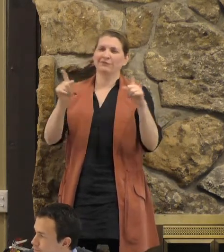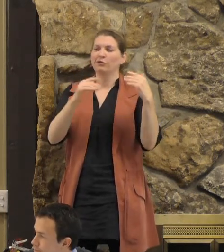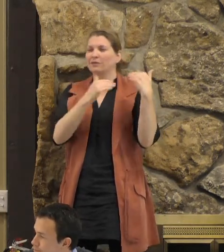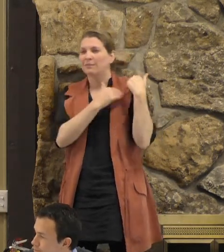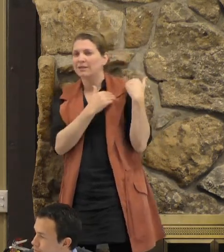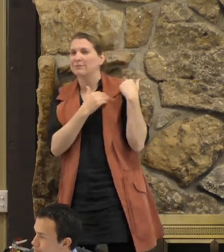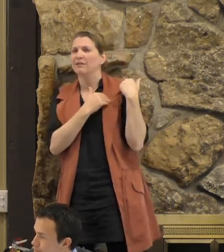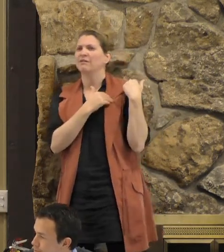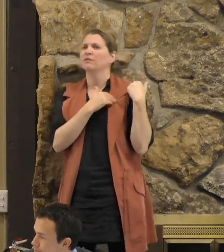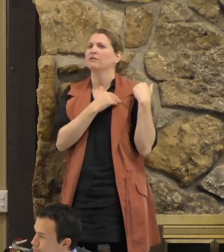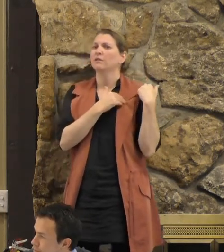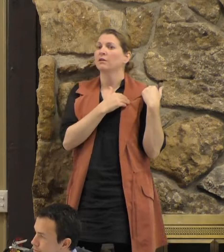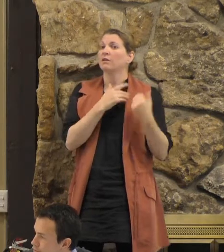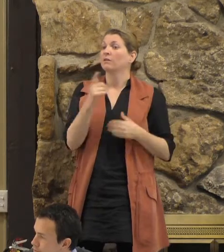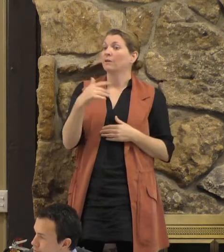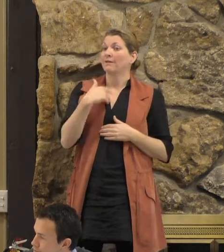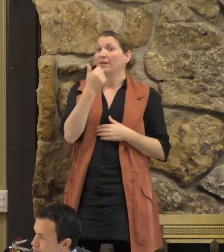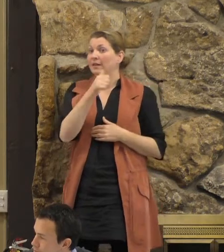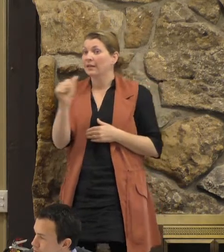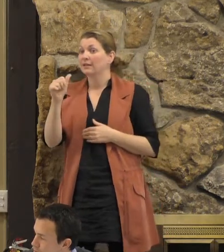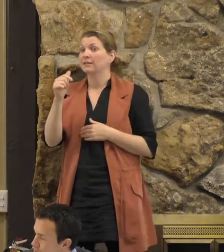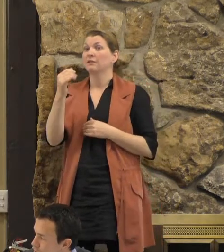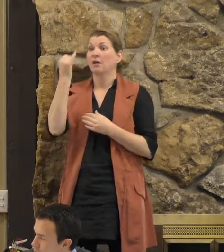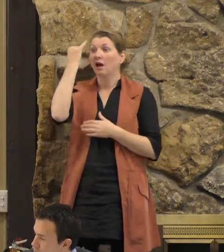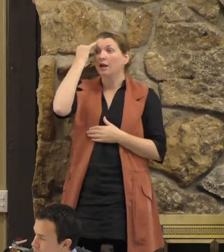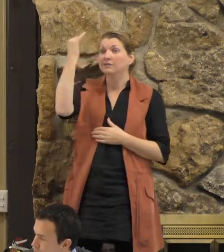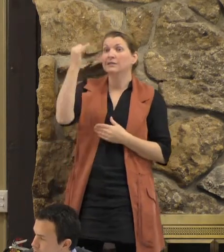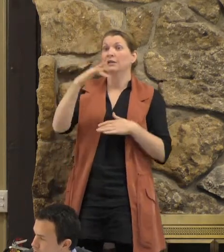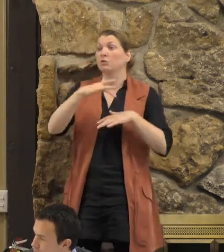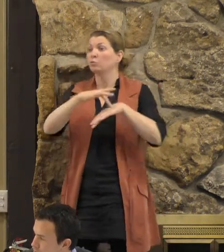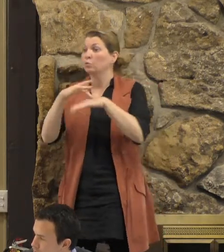list of some of the services that we have offered.